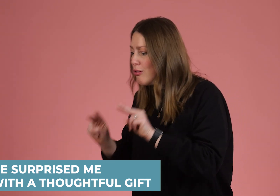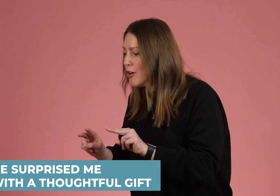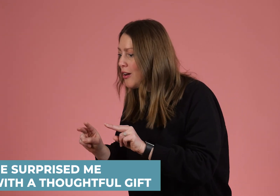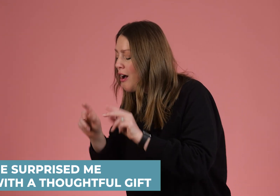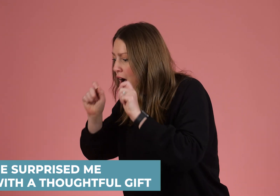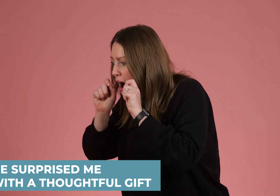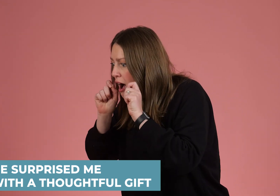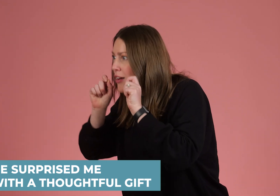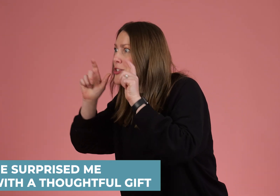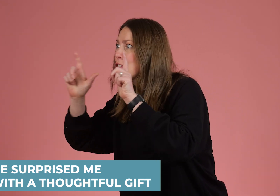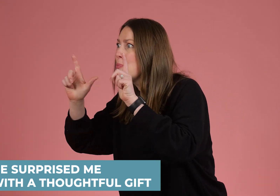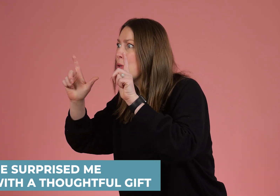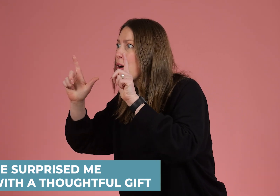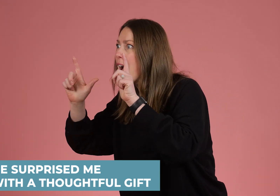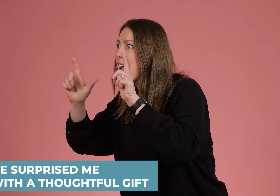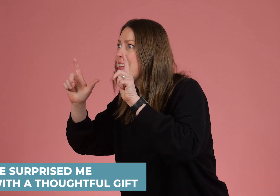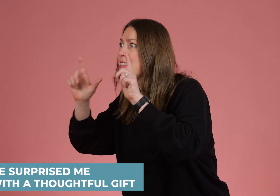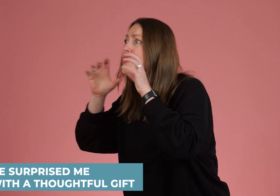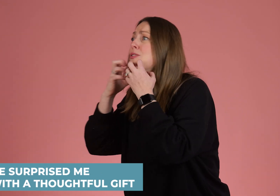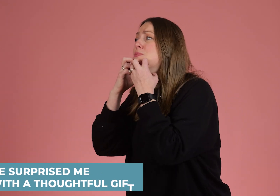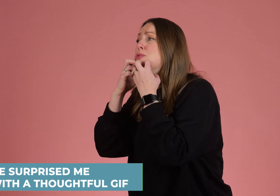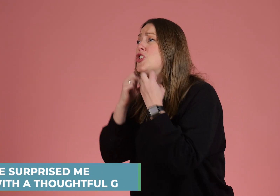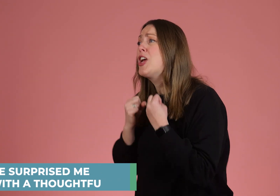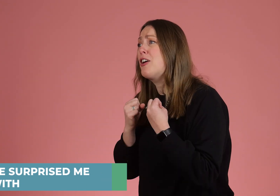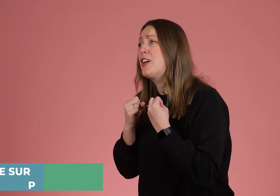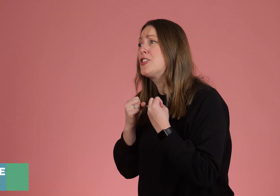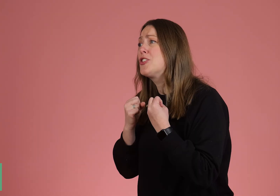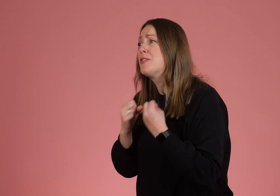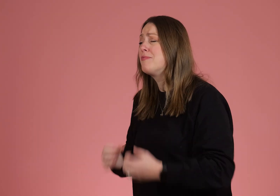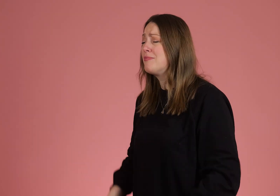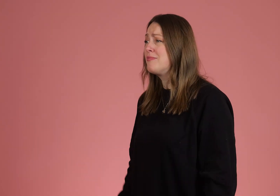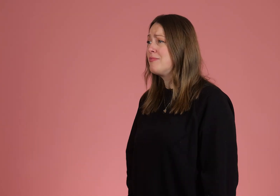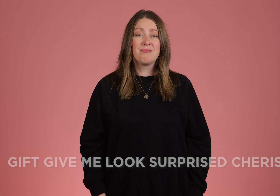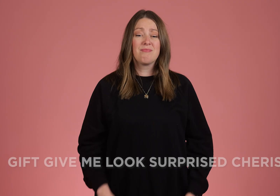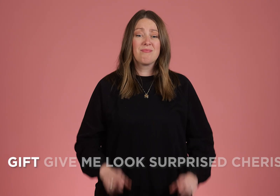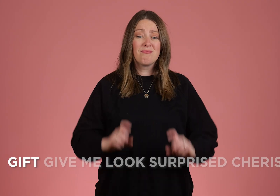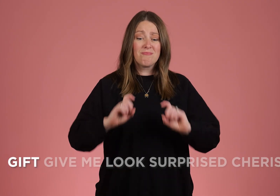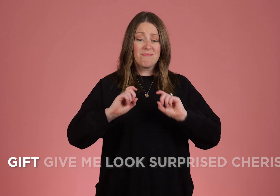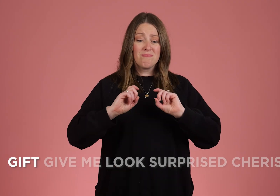look, surprised, cherish.